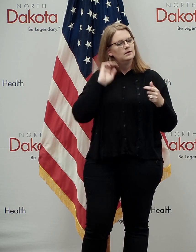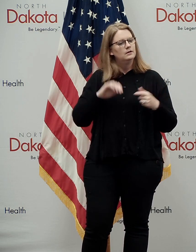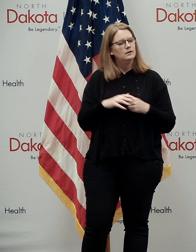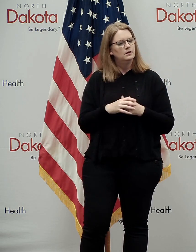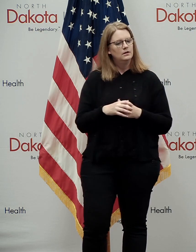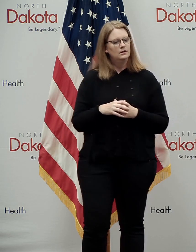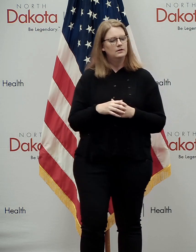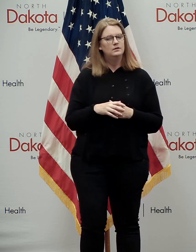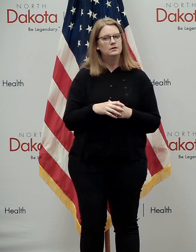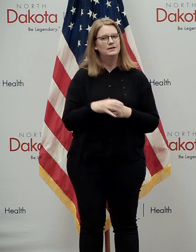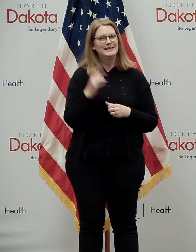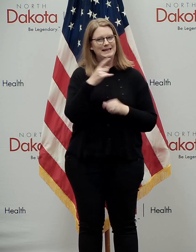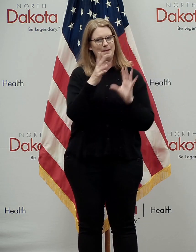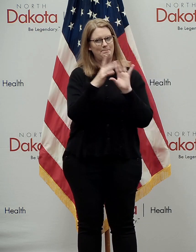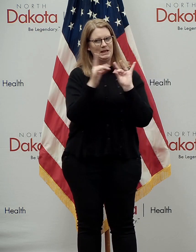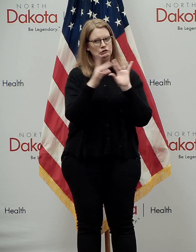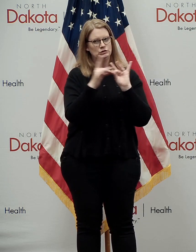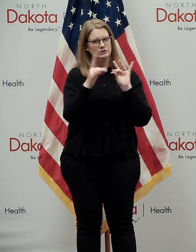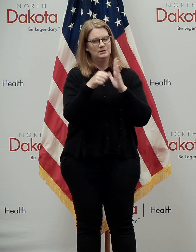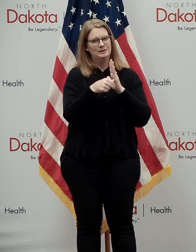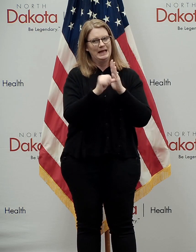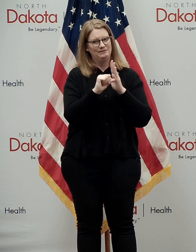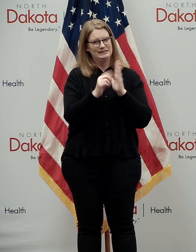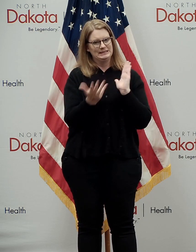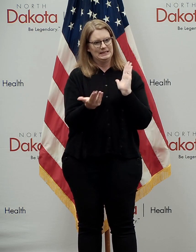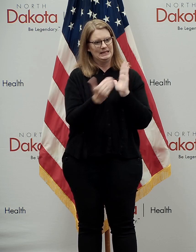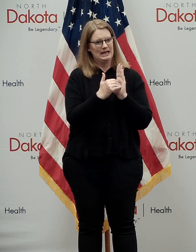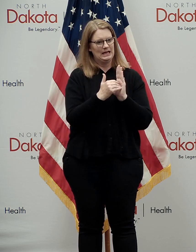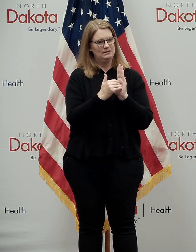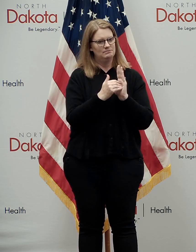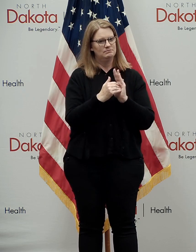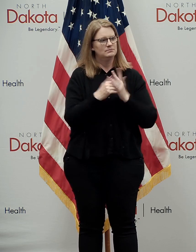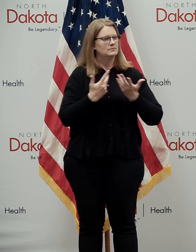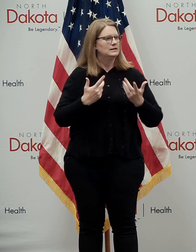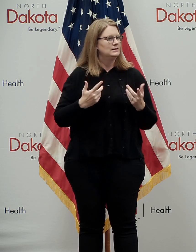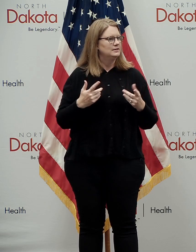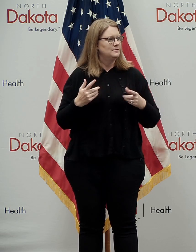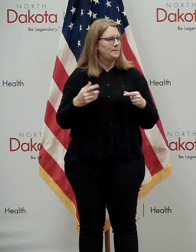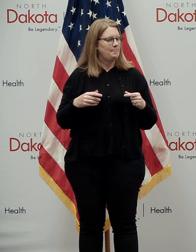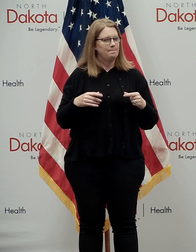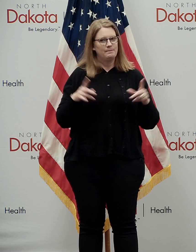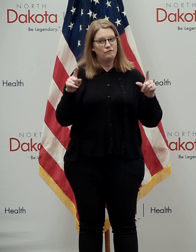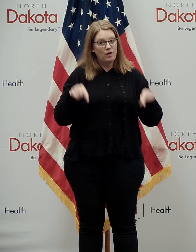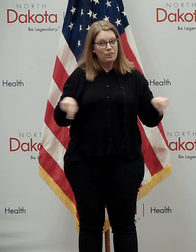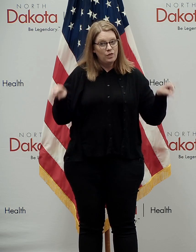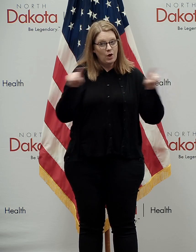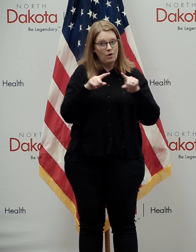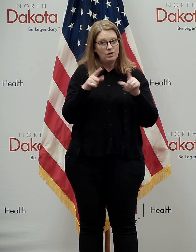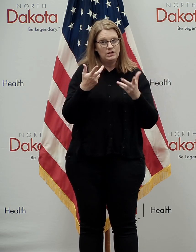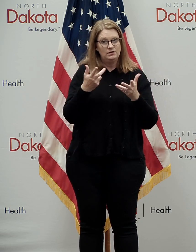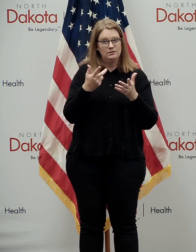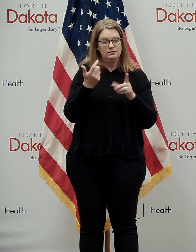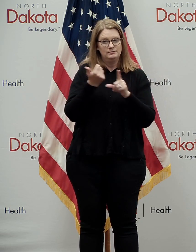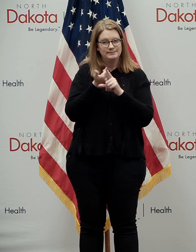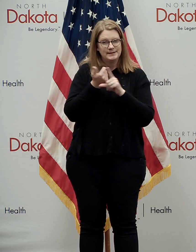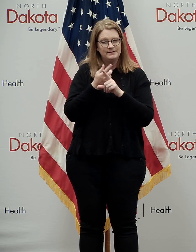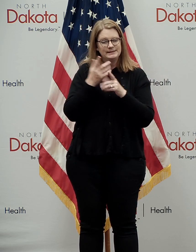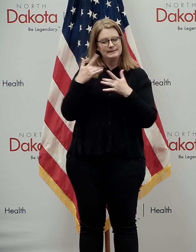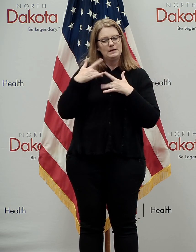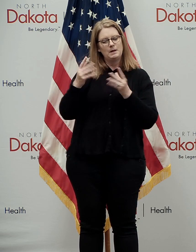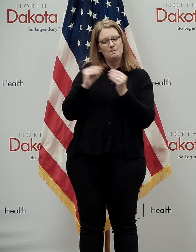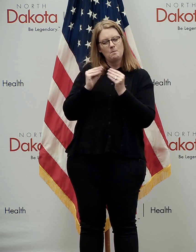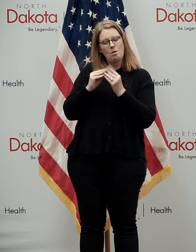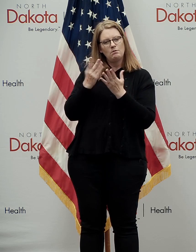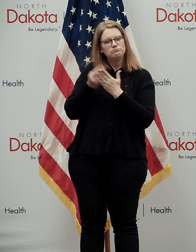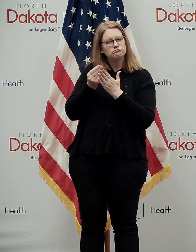One of the things that he mentioned that I want to emphasize for those that are fiscal conservatives like myself and